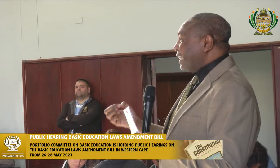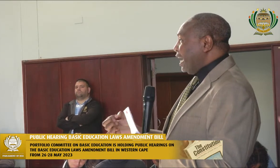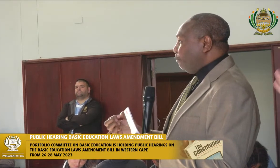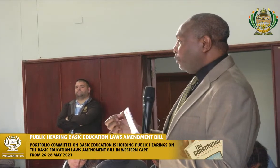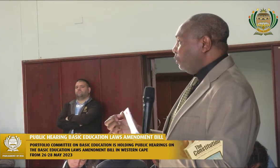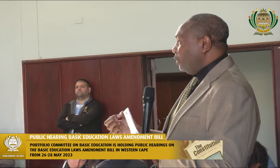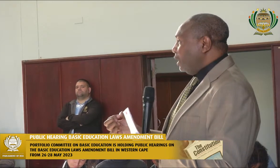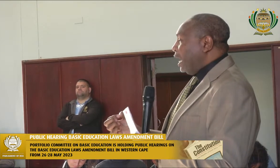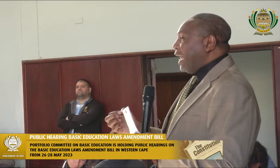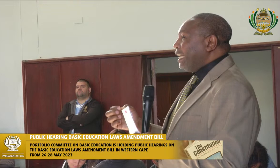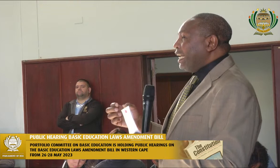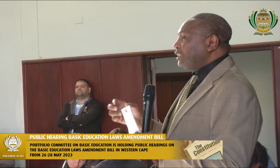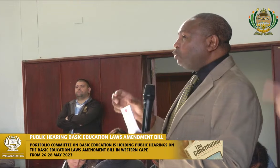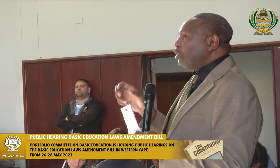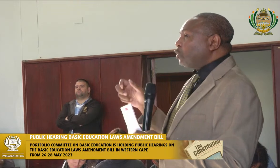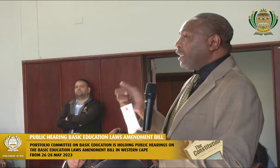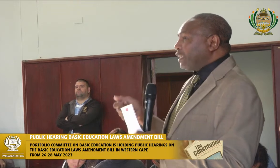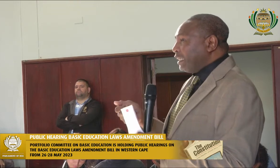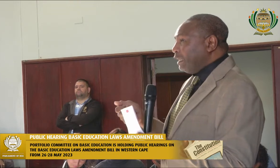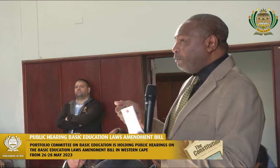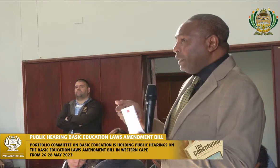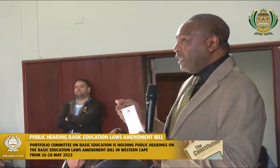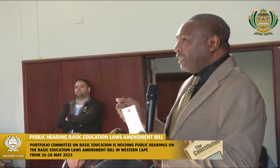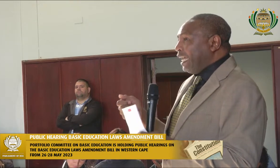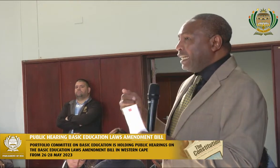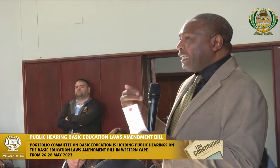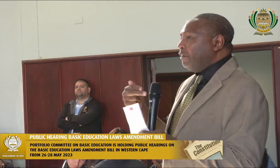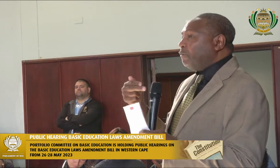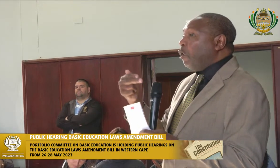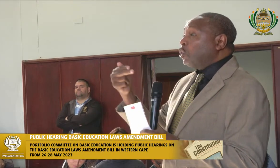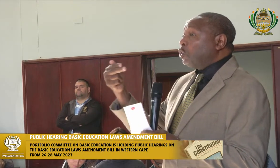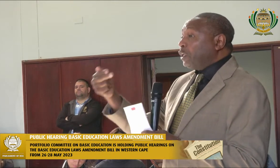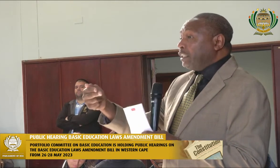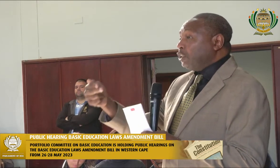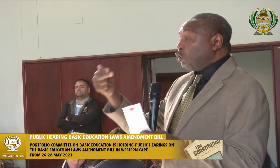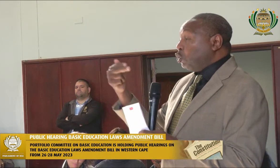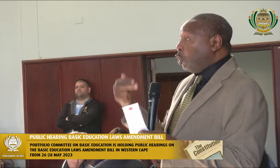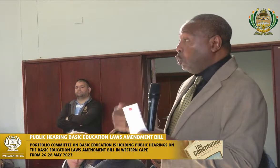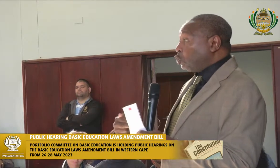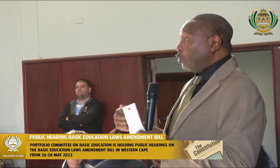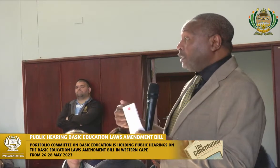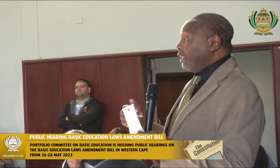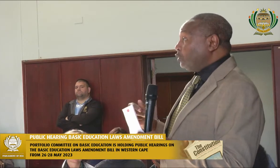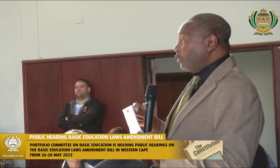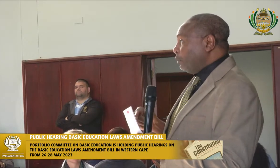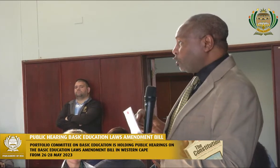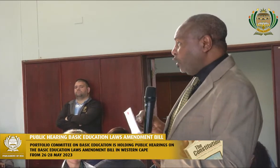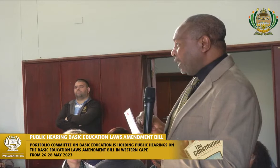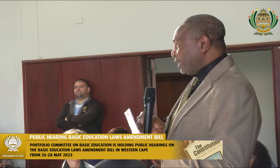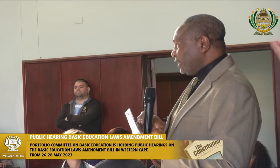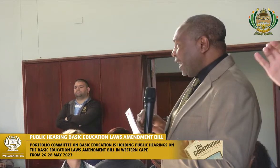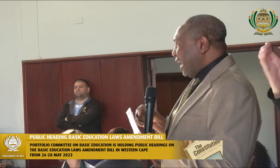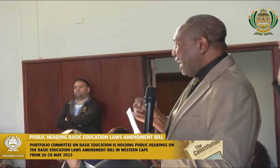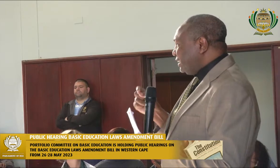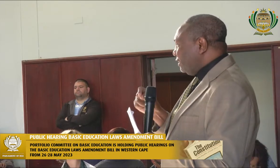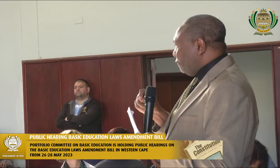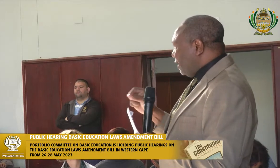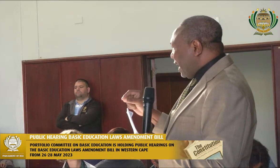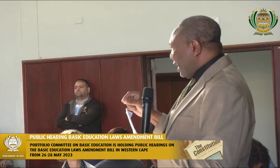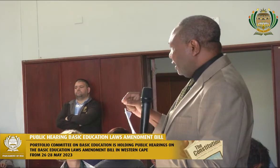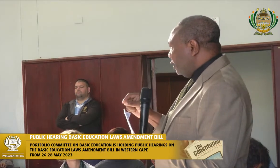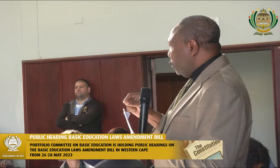this mishap. Unless we strengthen the bill and give authority to those who deal with misconduct